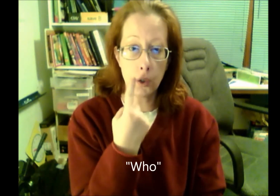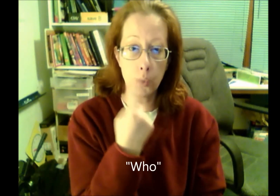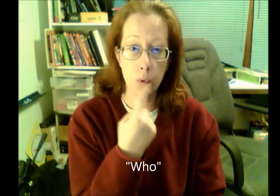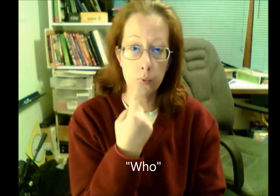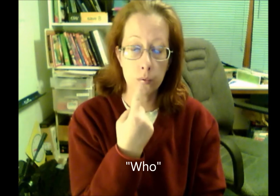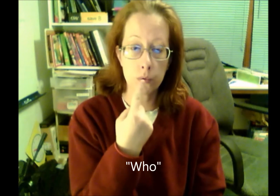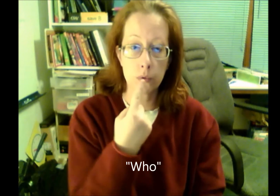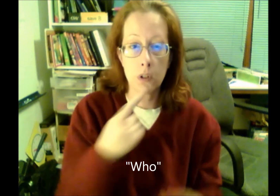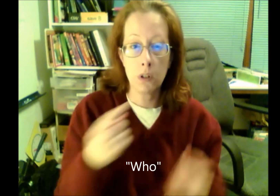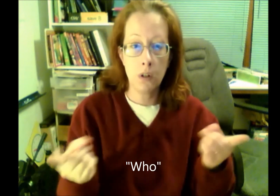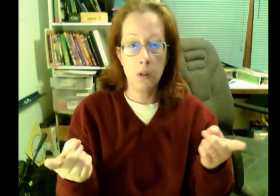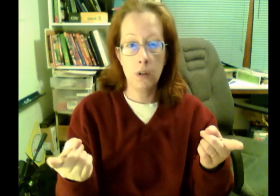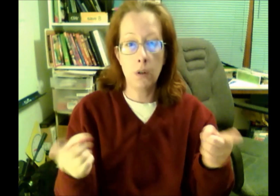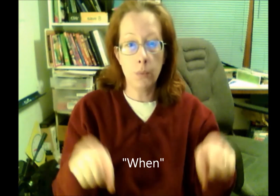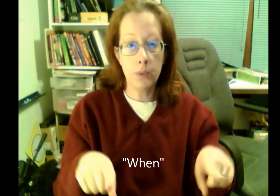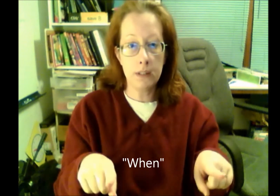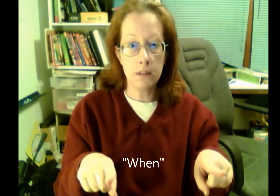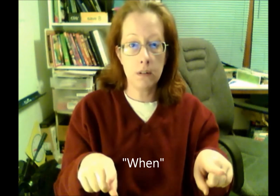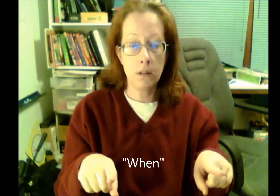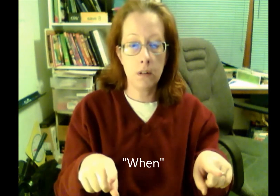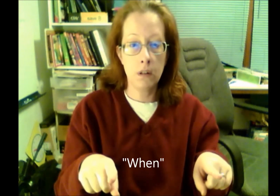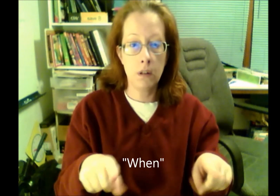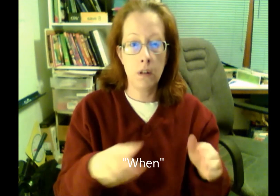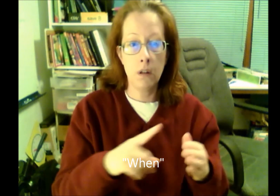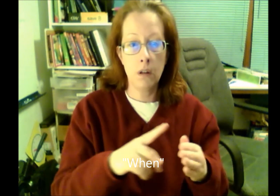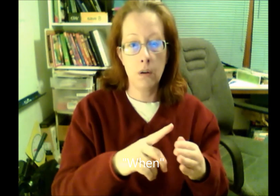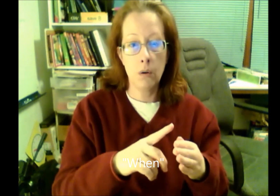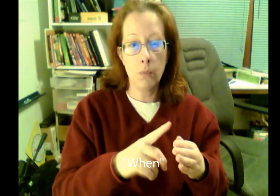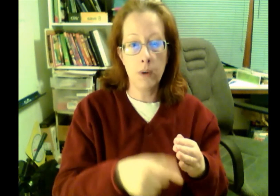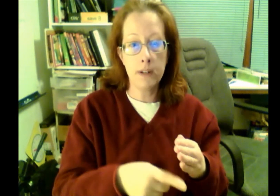who, when, what,